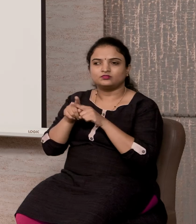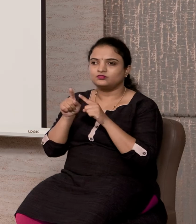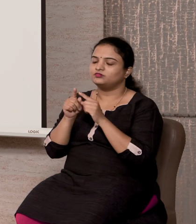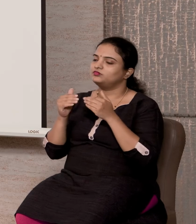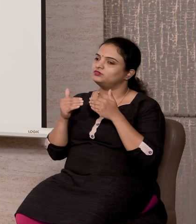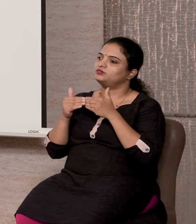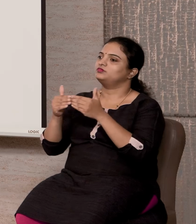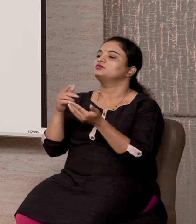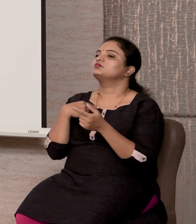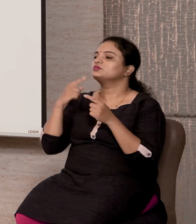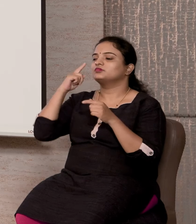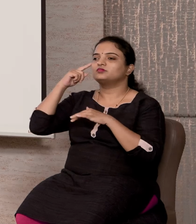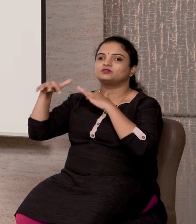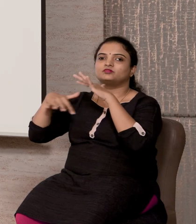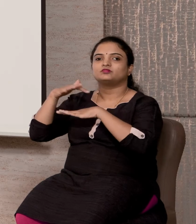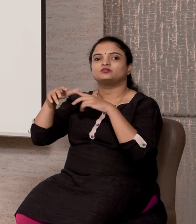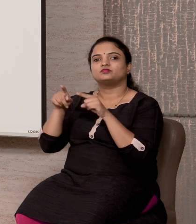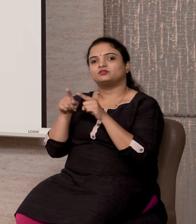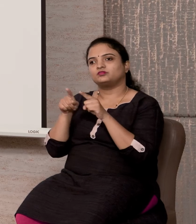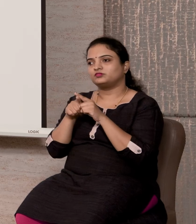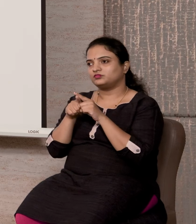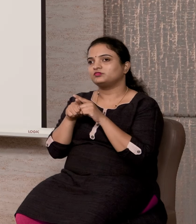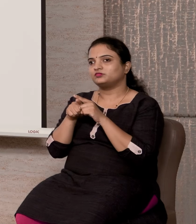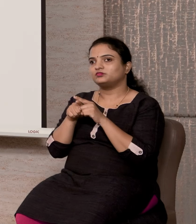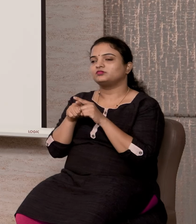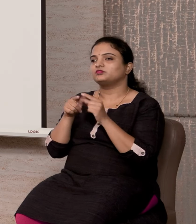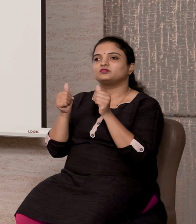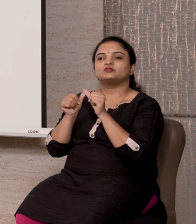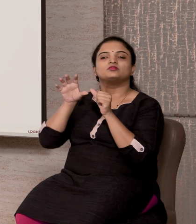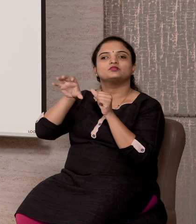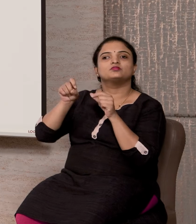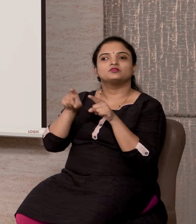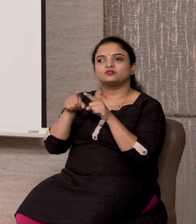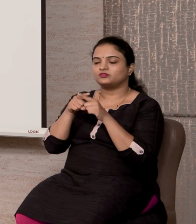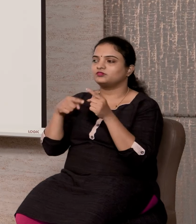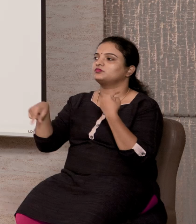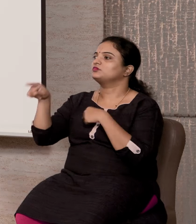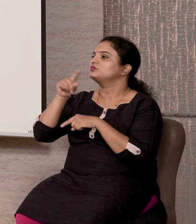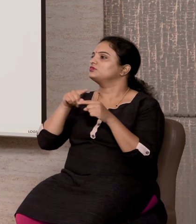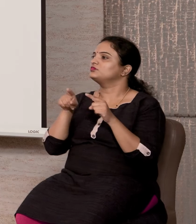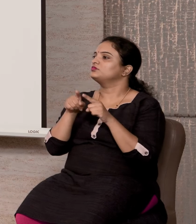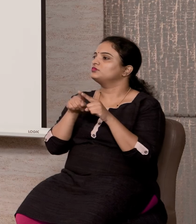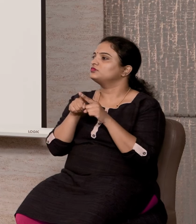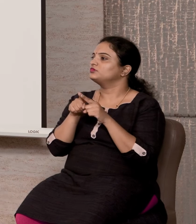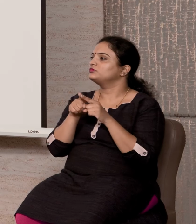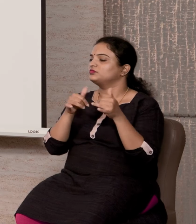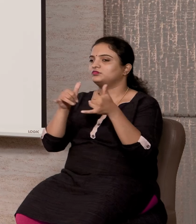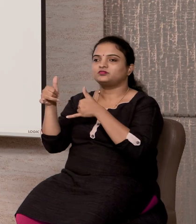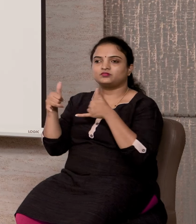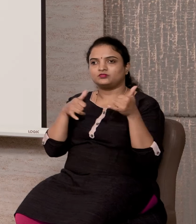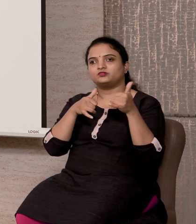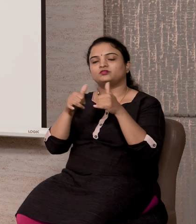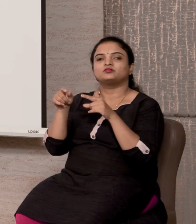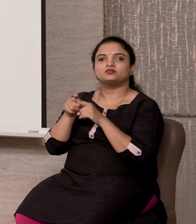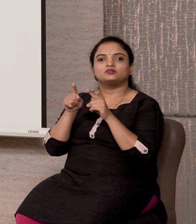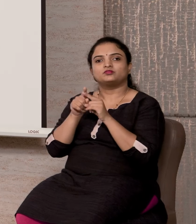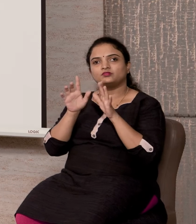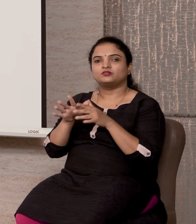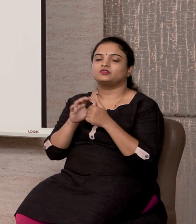think we are planning. So I have already, created this website, learndigitalaccessibility.com. So all these games and repositories would be freely available in